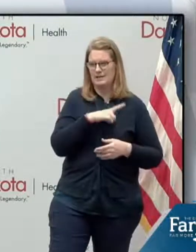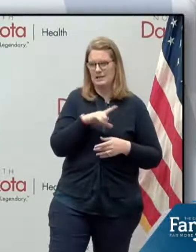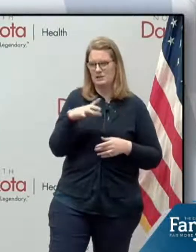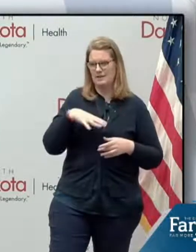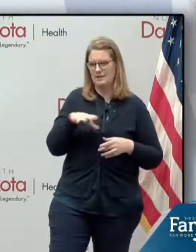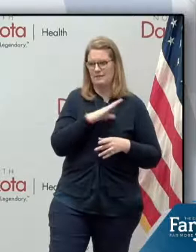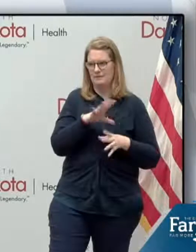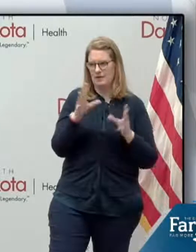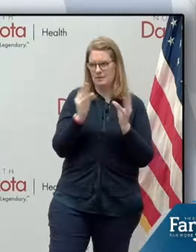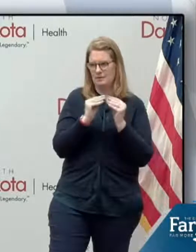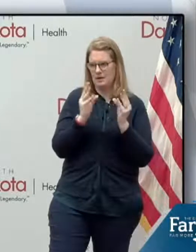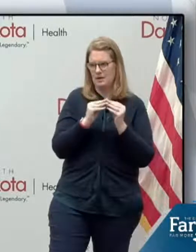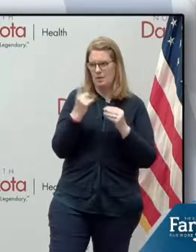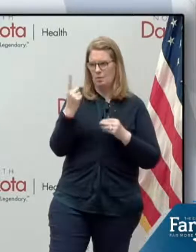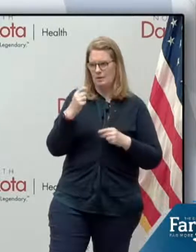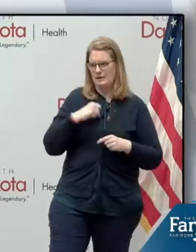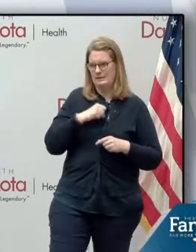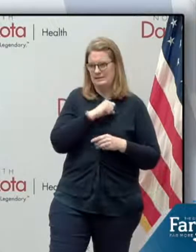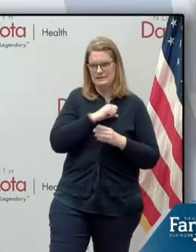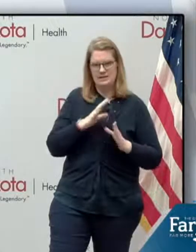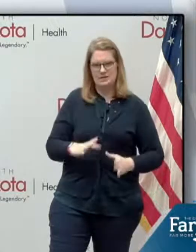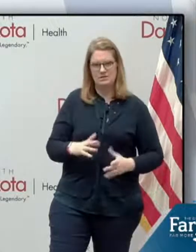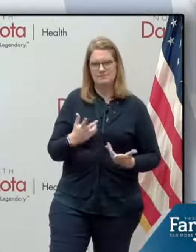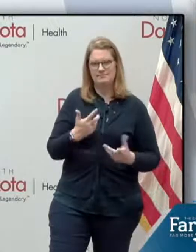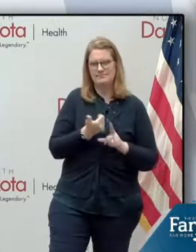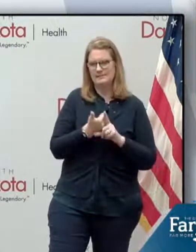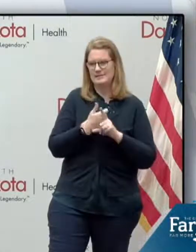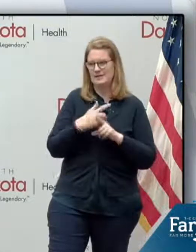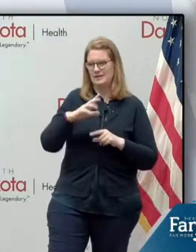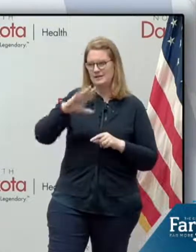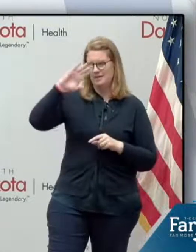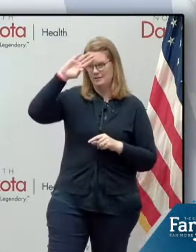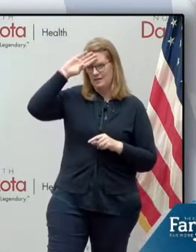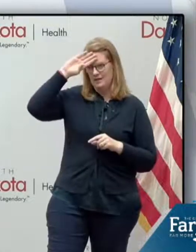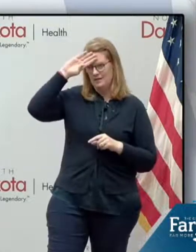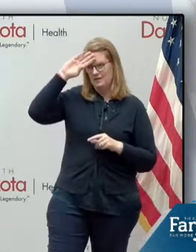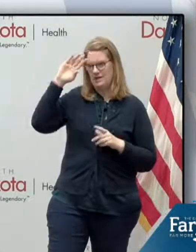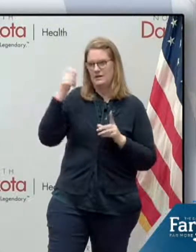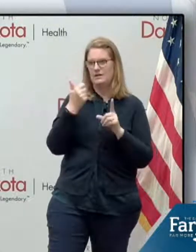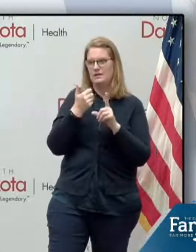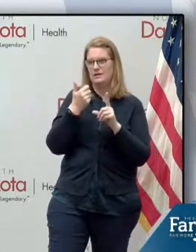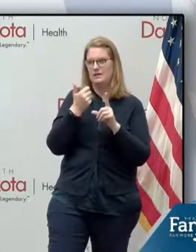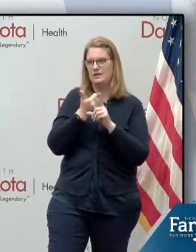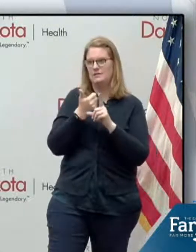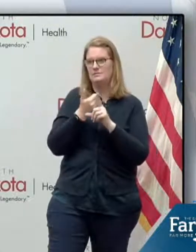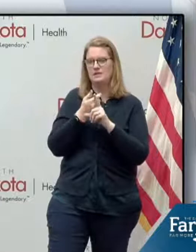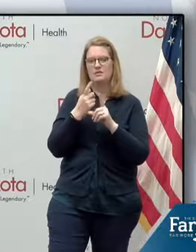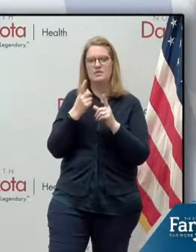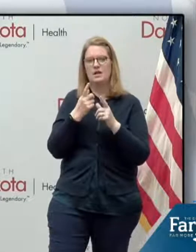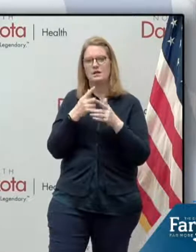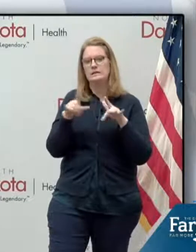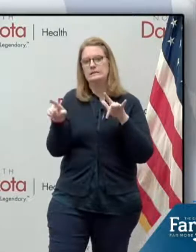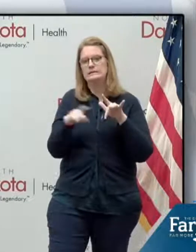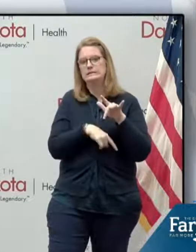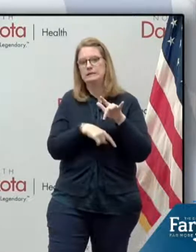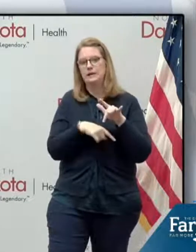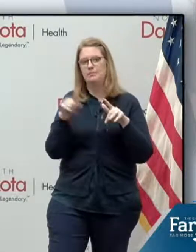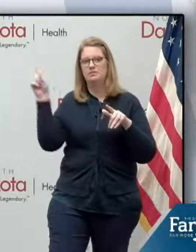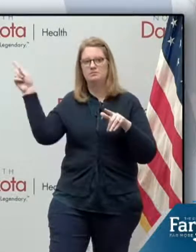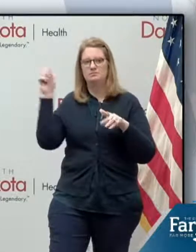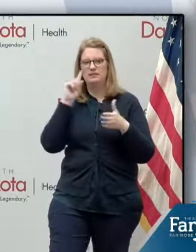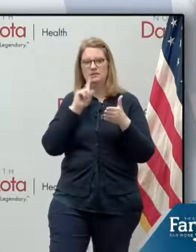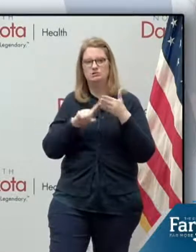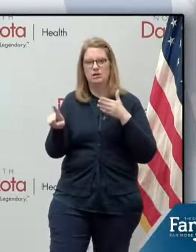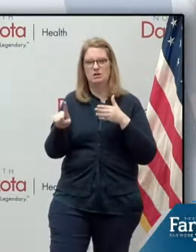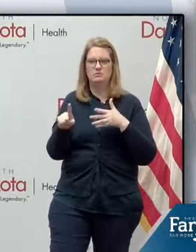meeting where one of the senators said he had a fever and he bypassed a temperature check so that he wouldn't get sent home. What is your reaction to that? And do